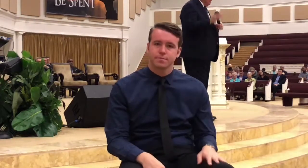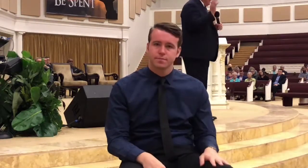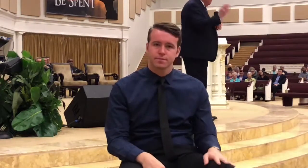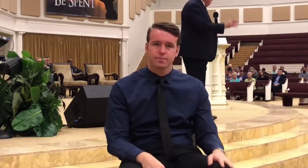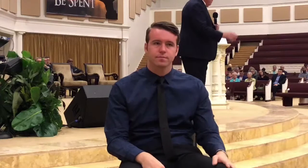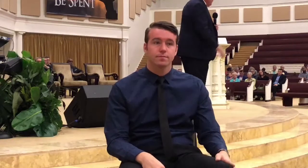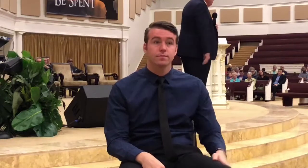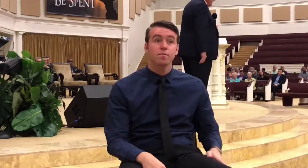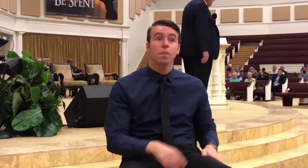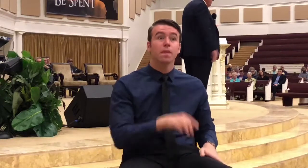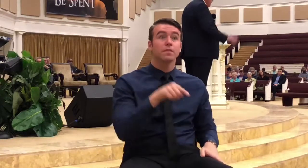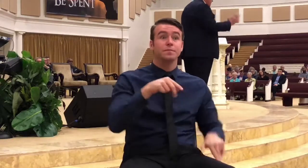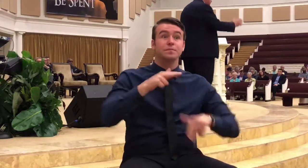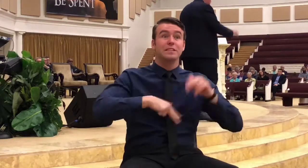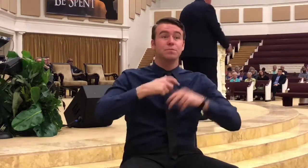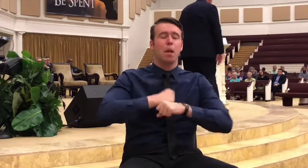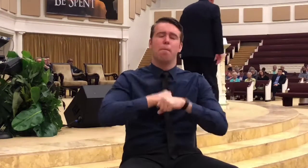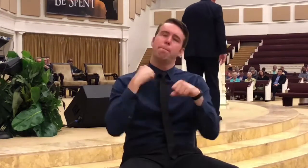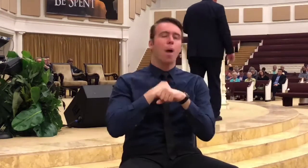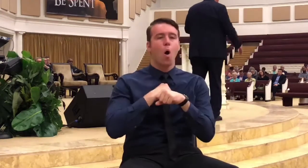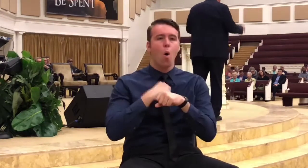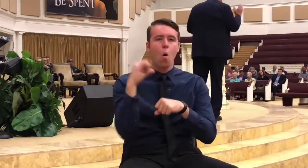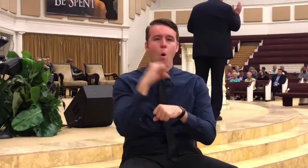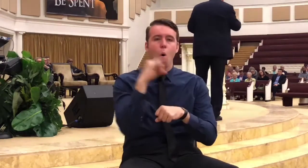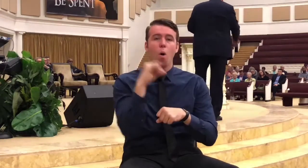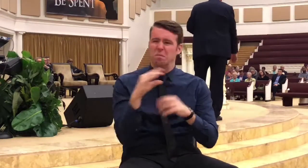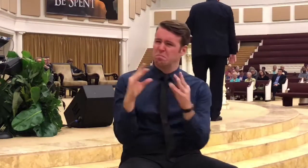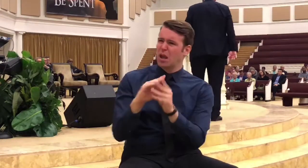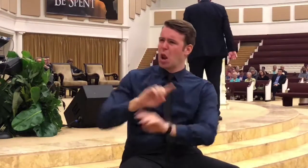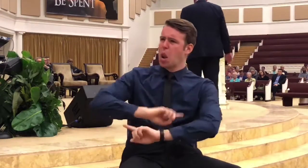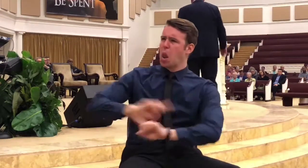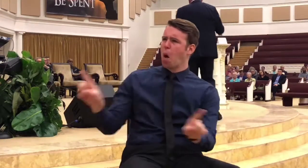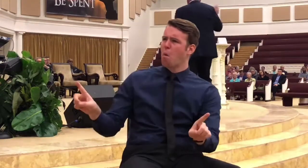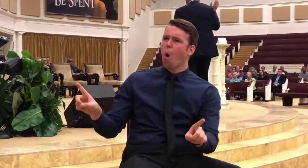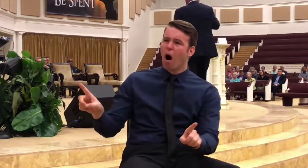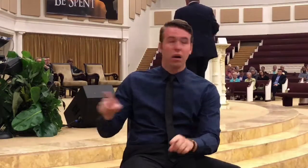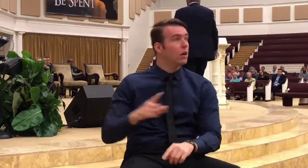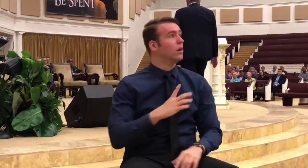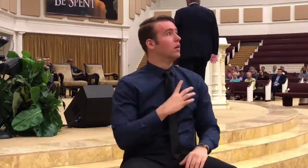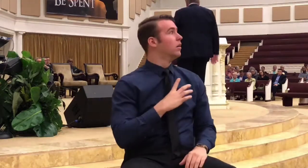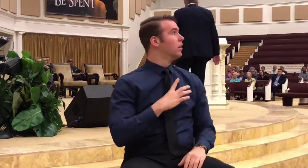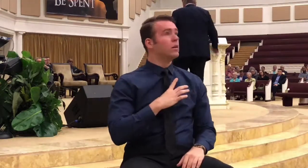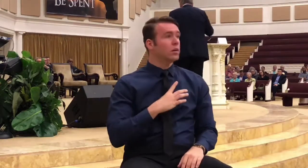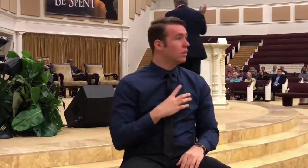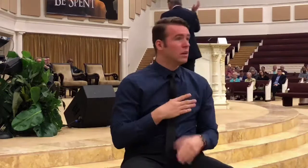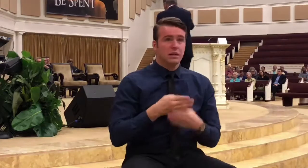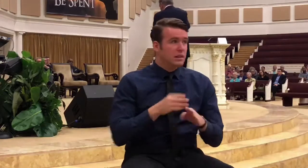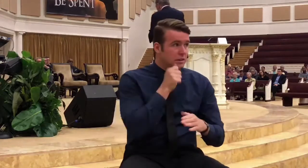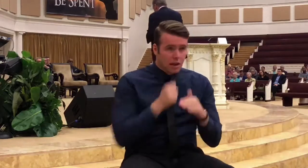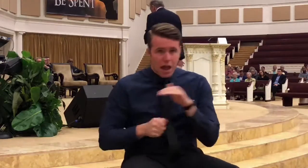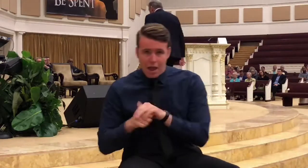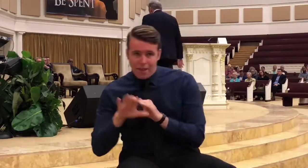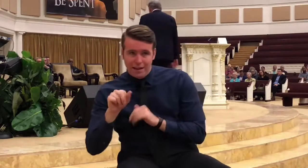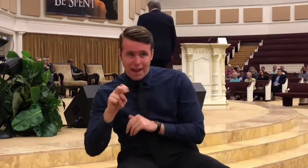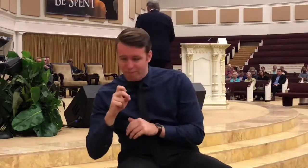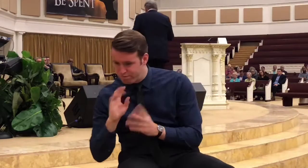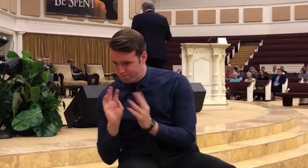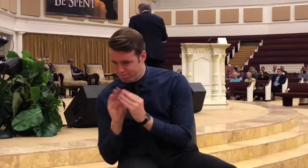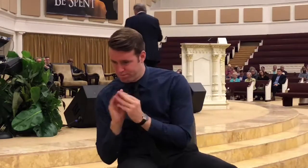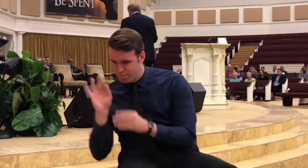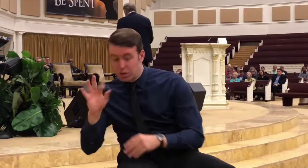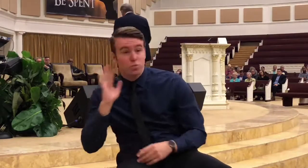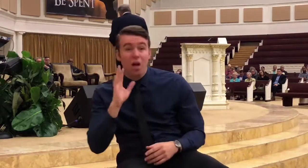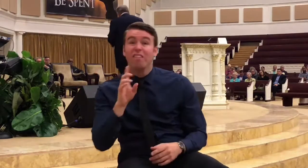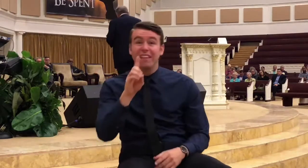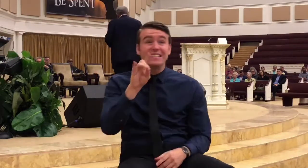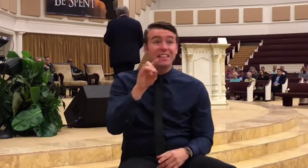Amen. Now look, they could blow up this building. They could say we couldn't meet anymore. We'd have to figure out how to divide people into groups and hide in caves and all that, which has all